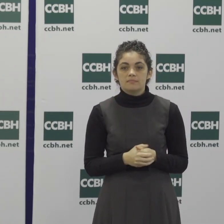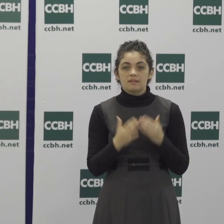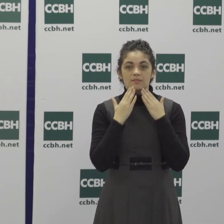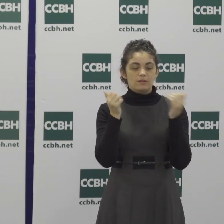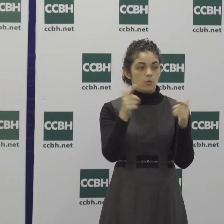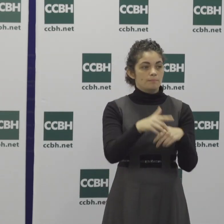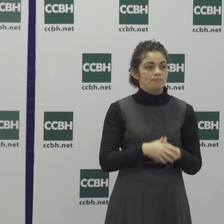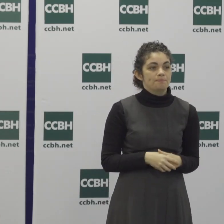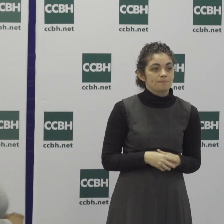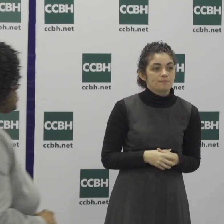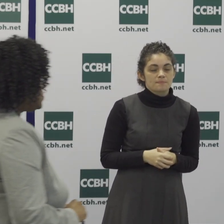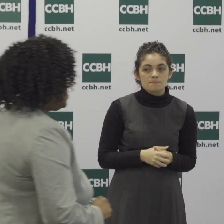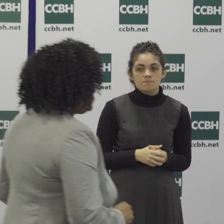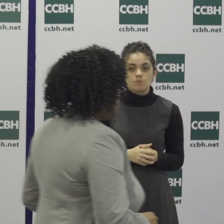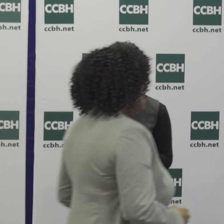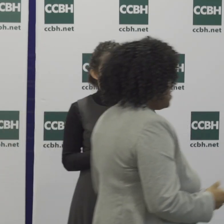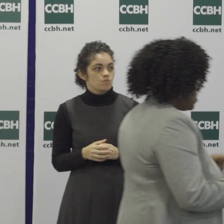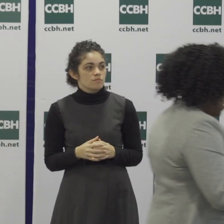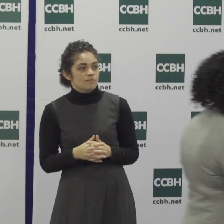Thank you all. Thank you very much.